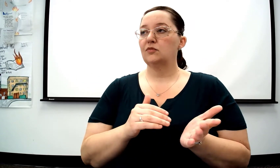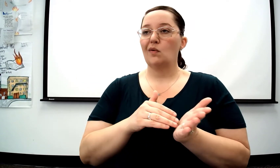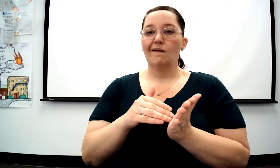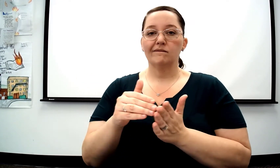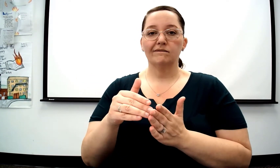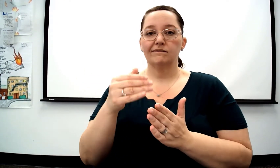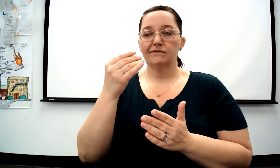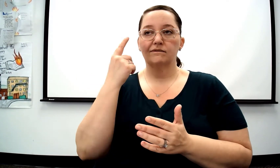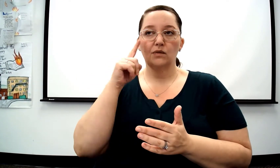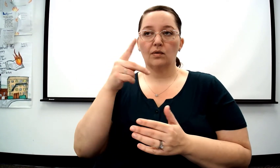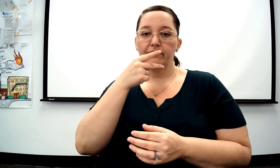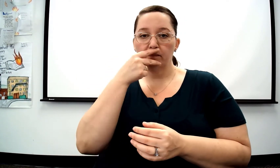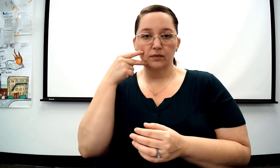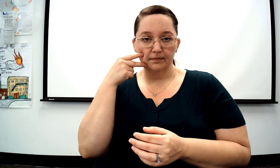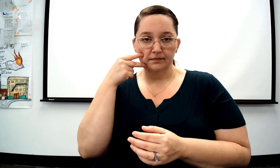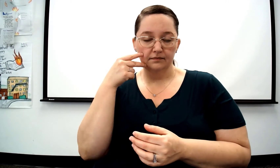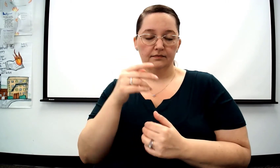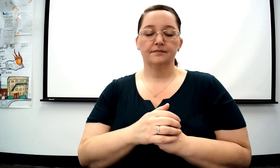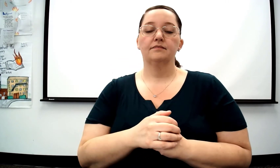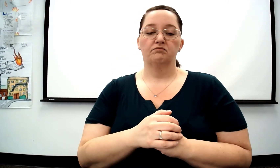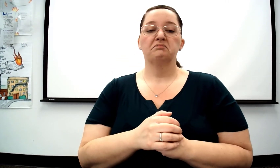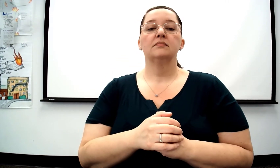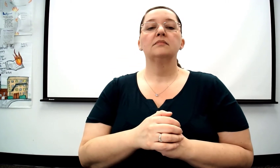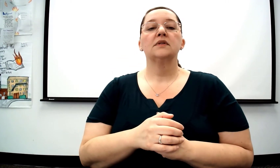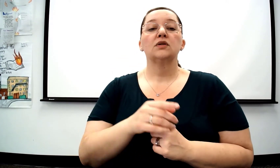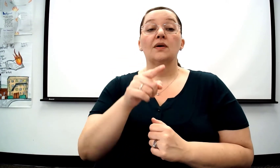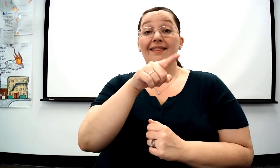Basically, that is the definition. How often a verb occurs.